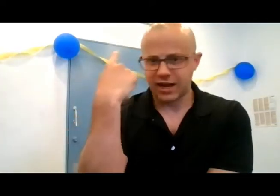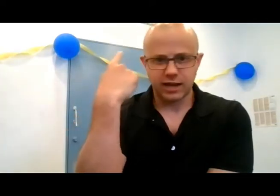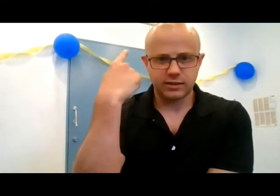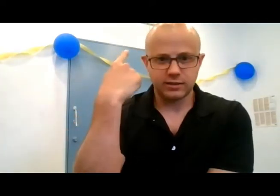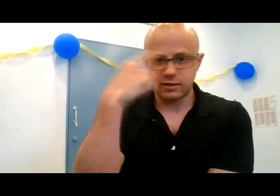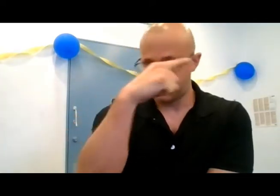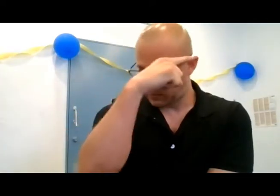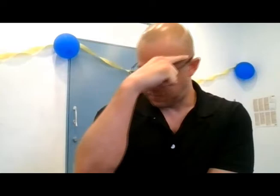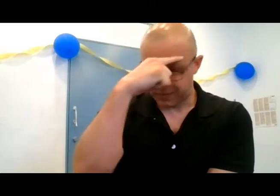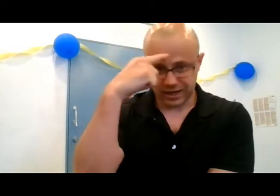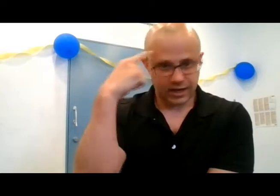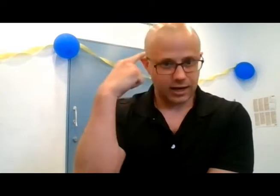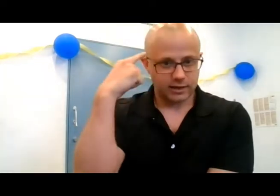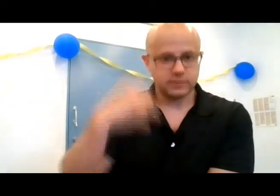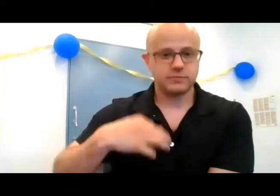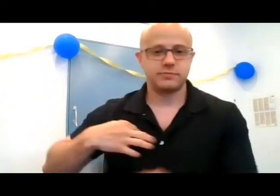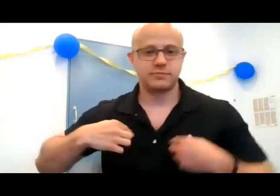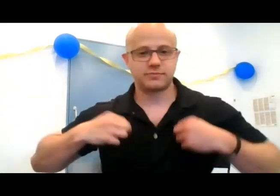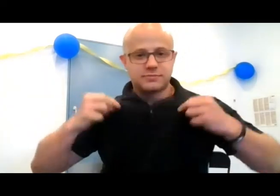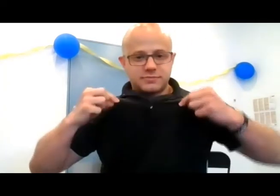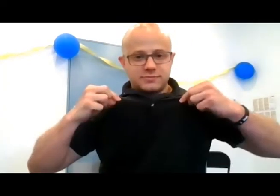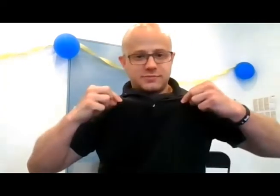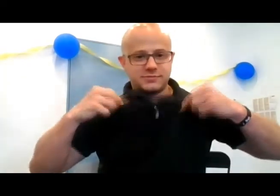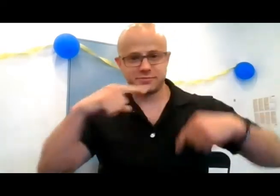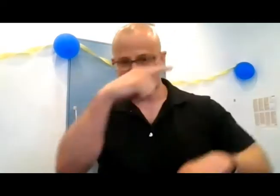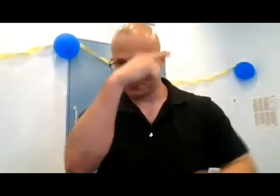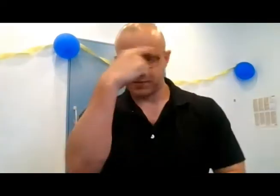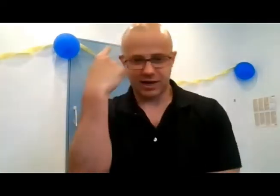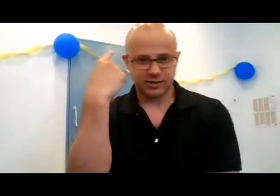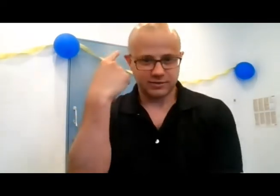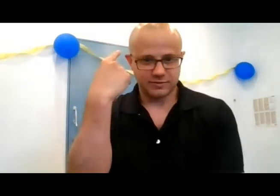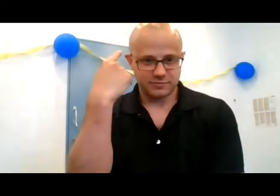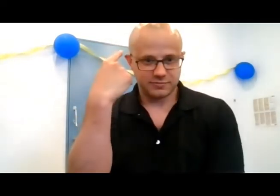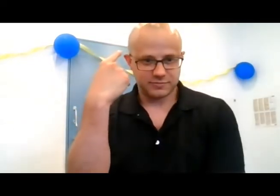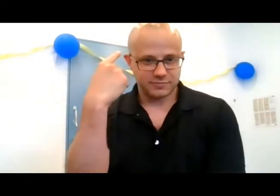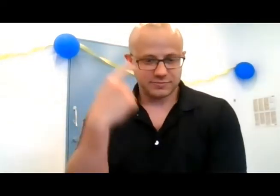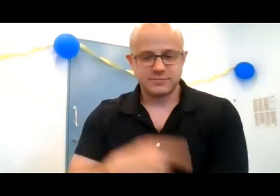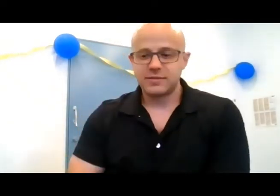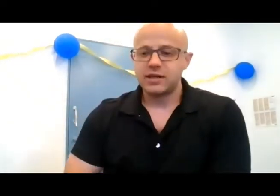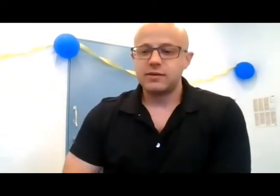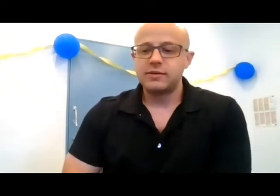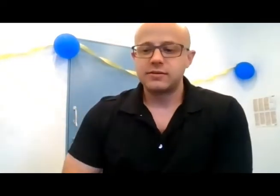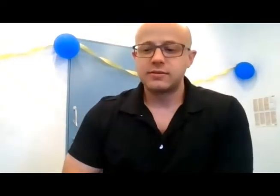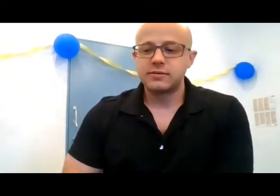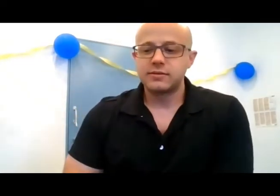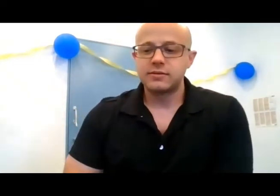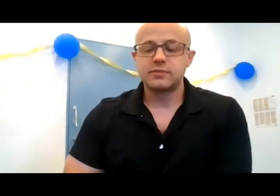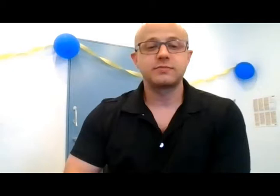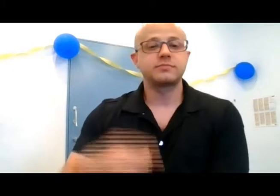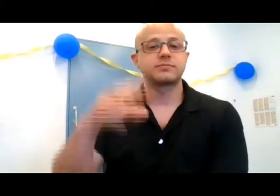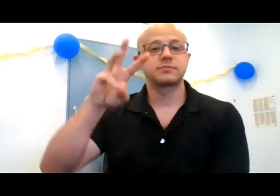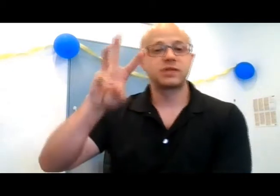B-L-A-C-K, and this is a sign for black. So it's a finger across the forehead, such as my shirt,